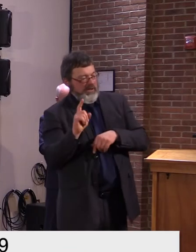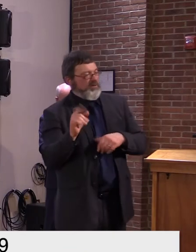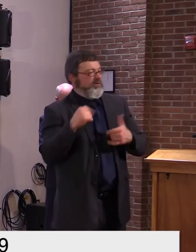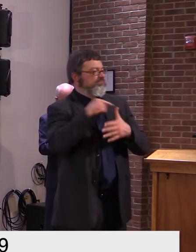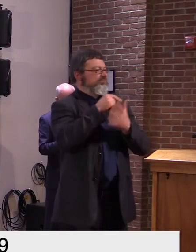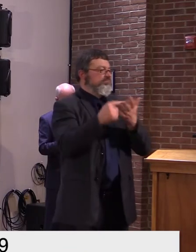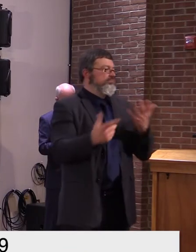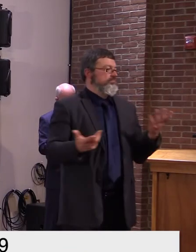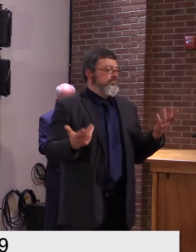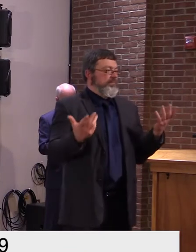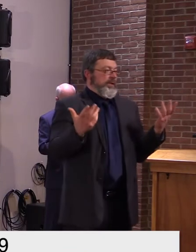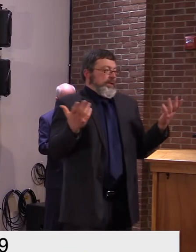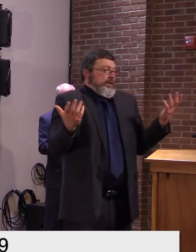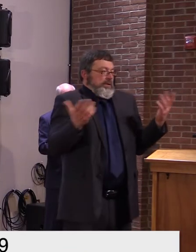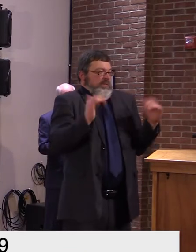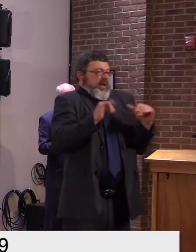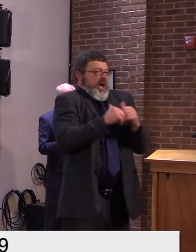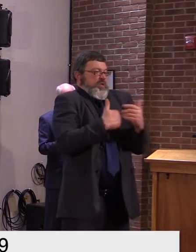end.